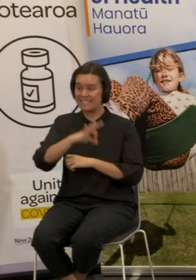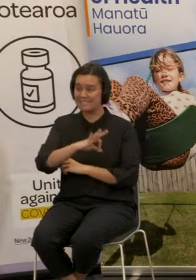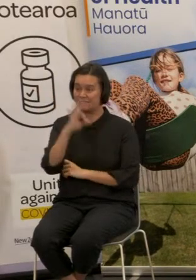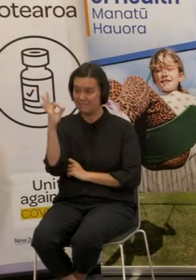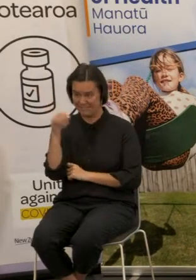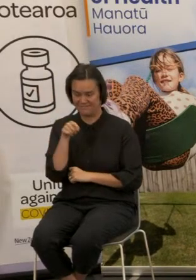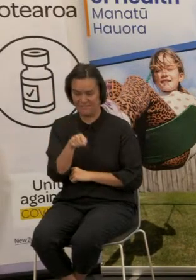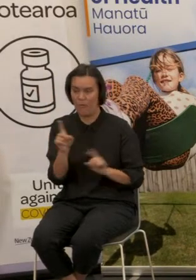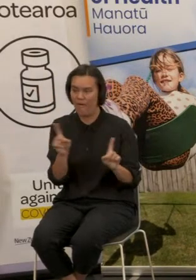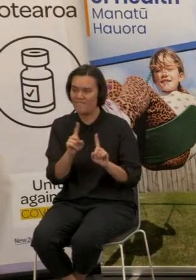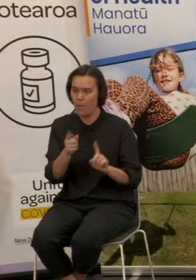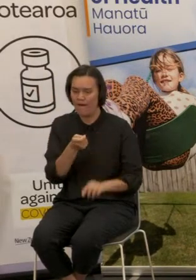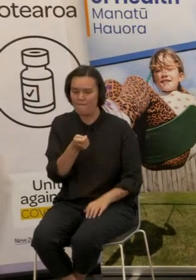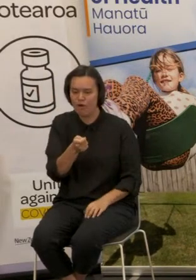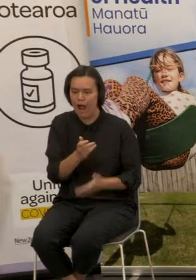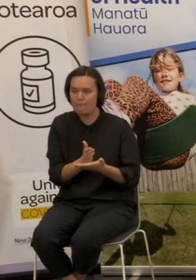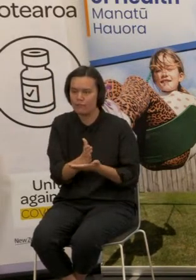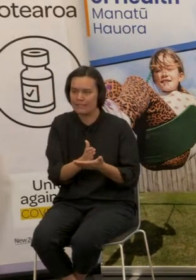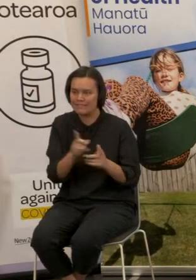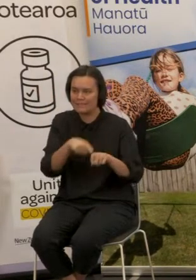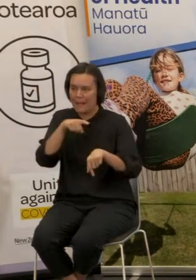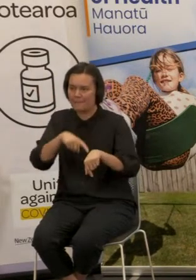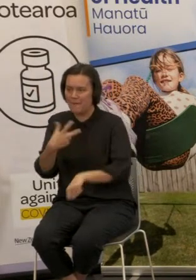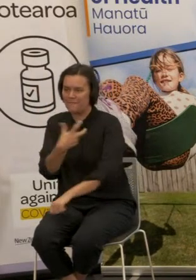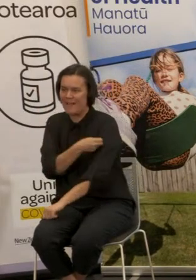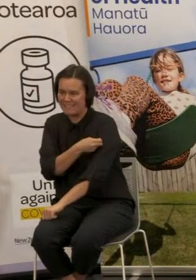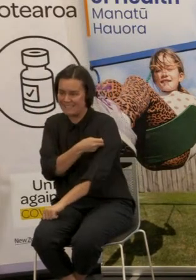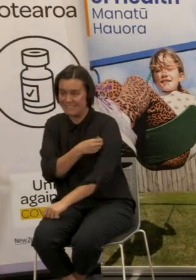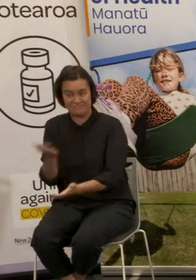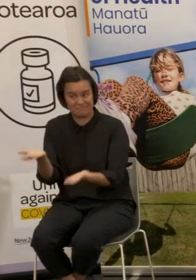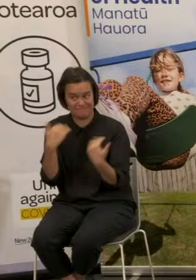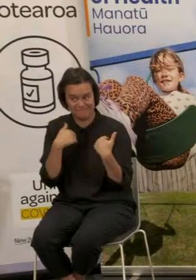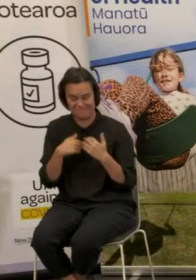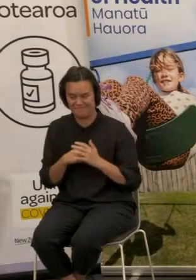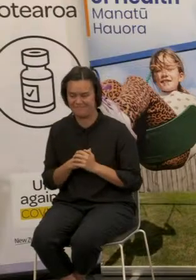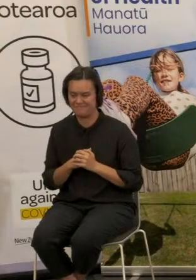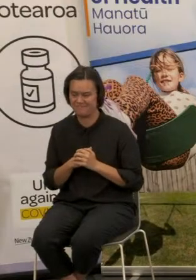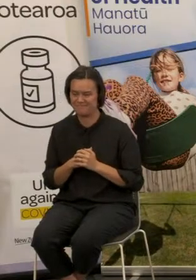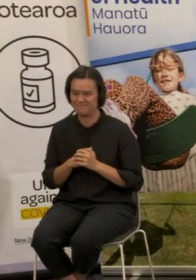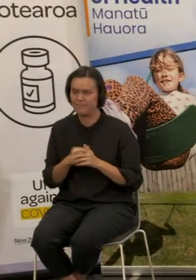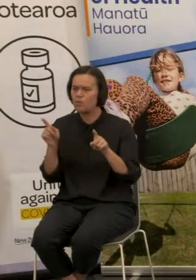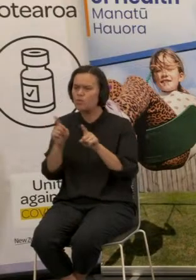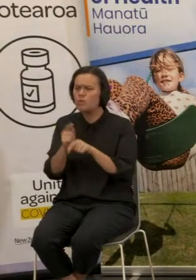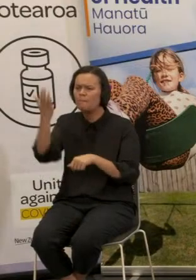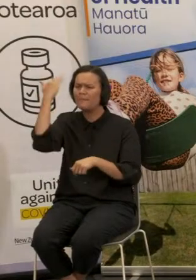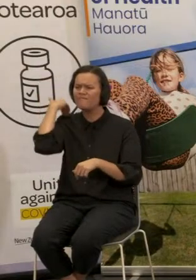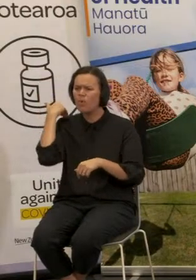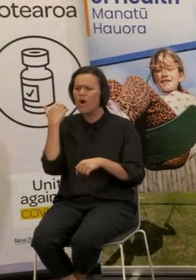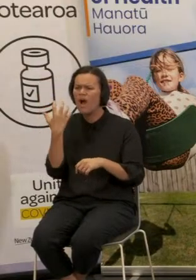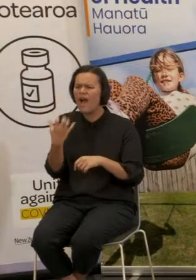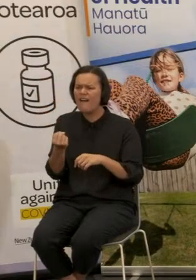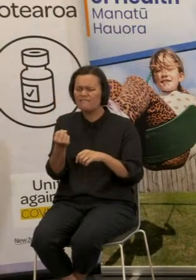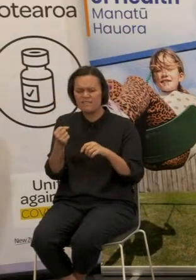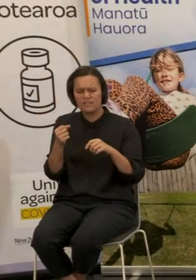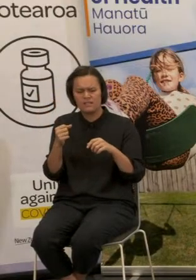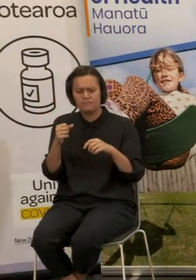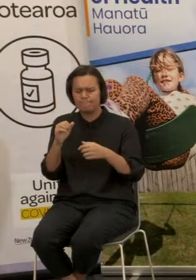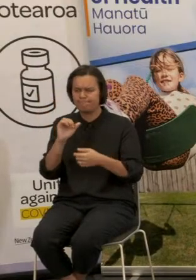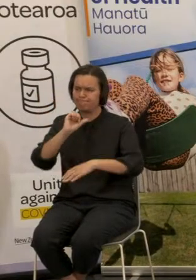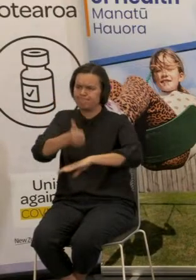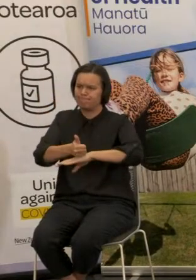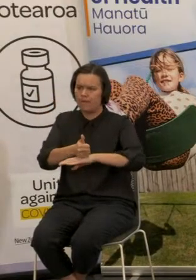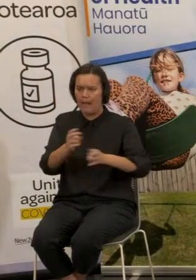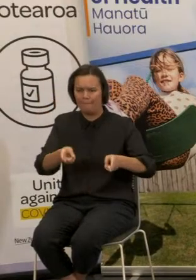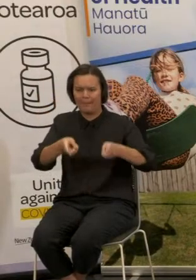And we're also seeing, I think, a flip from fixed sites and big, large drive-throughs as we